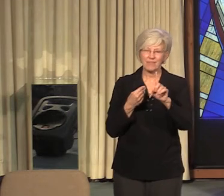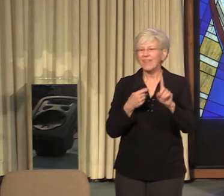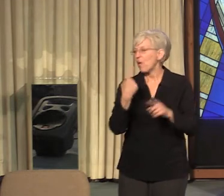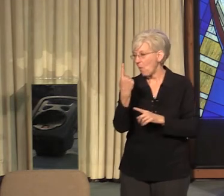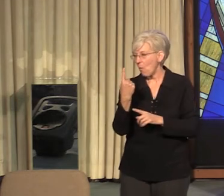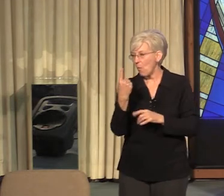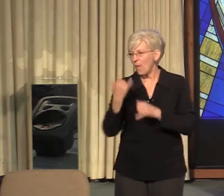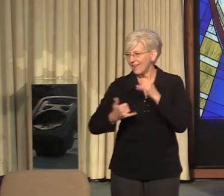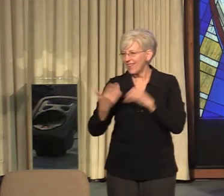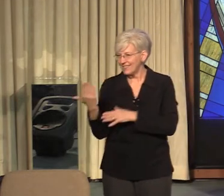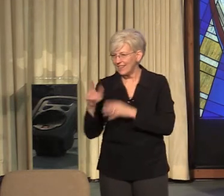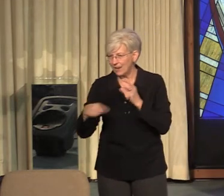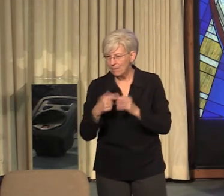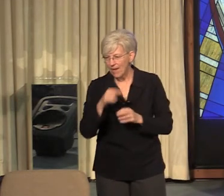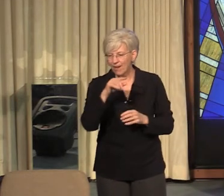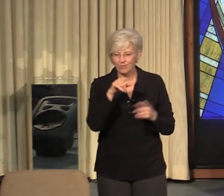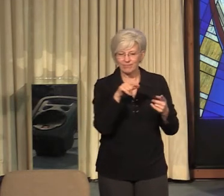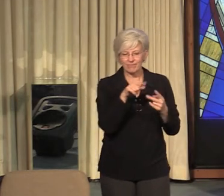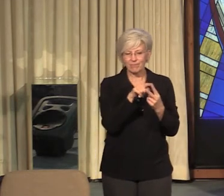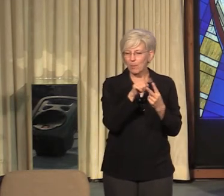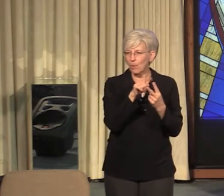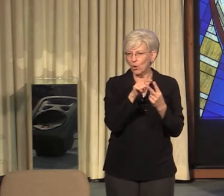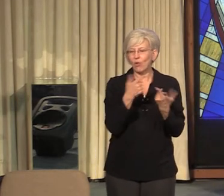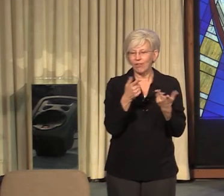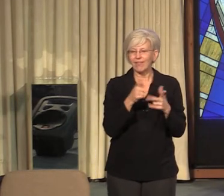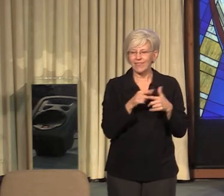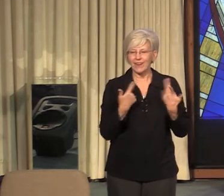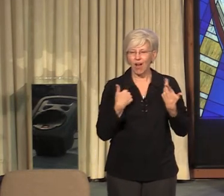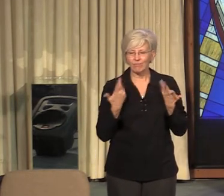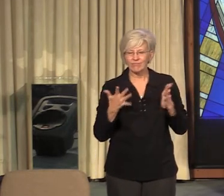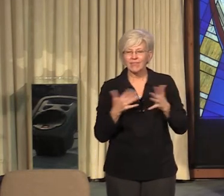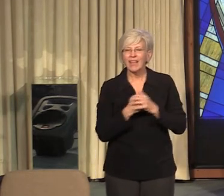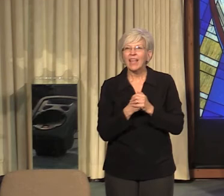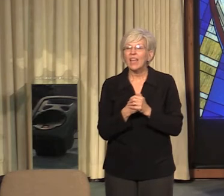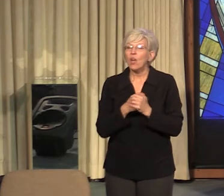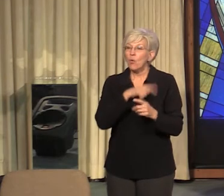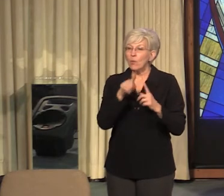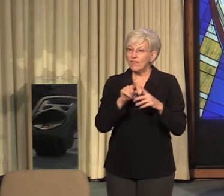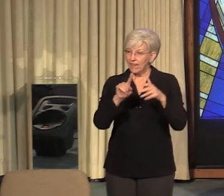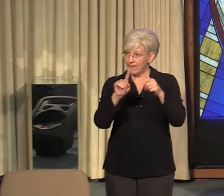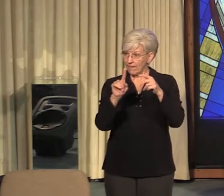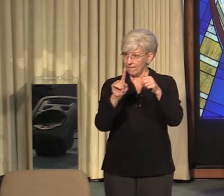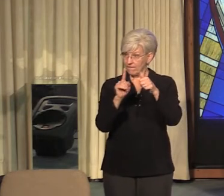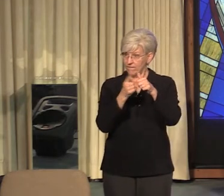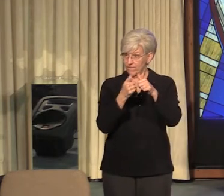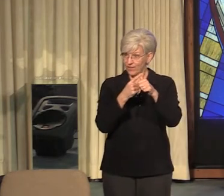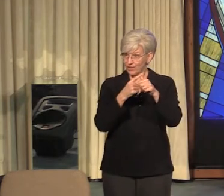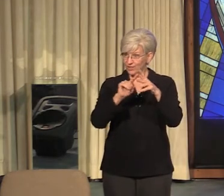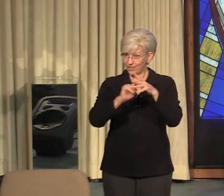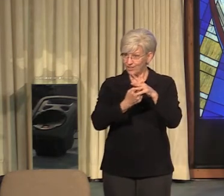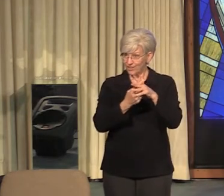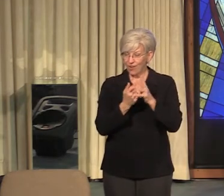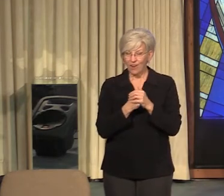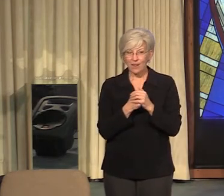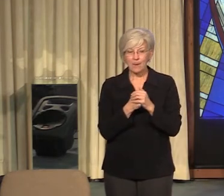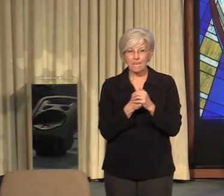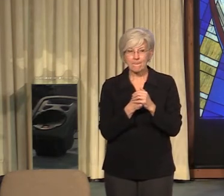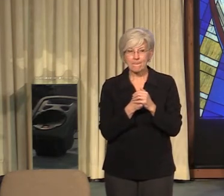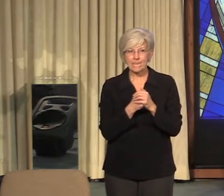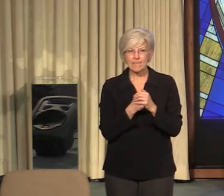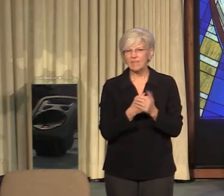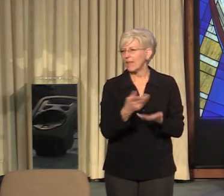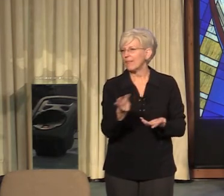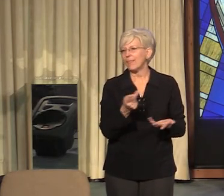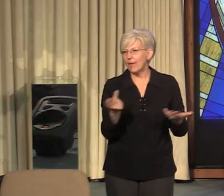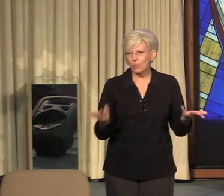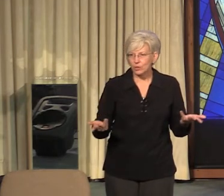about Myrtle, and I'll let it go at that. When they first got started, they were basically